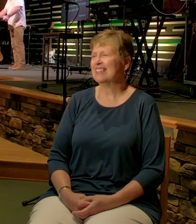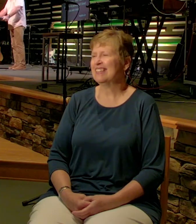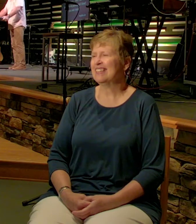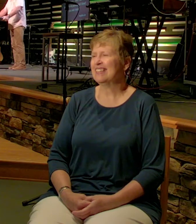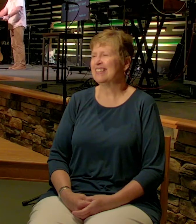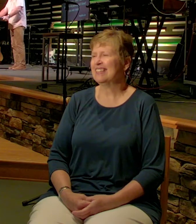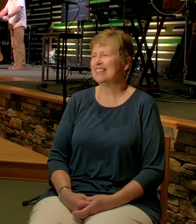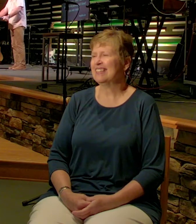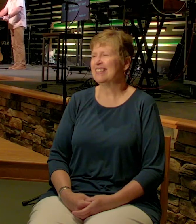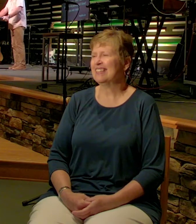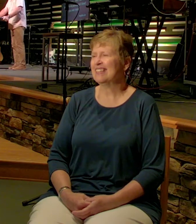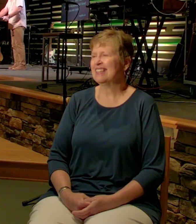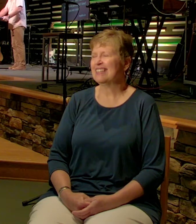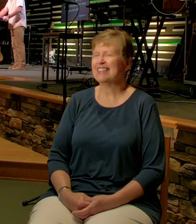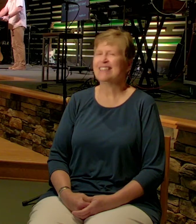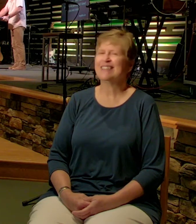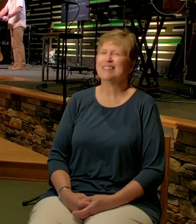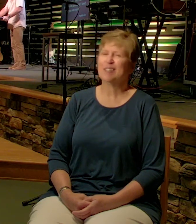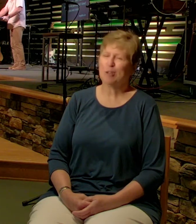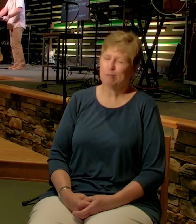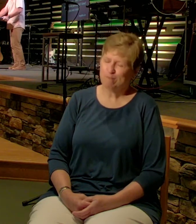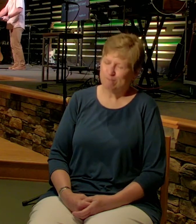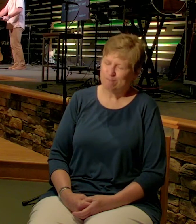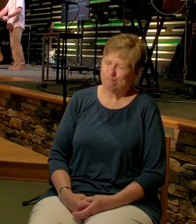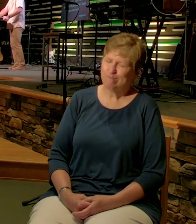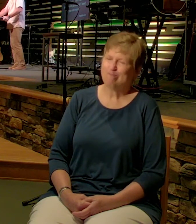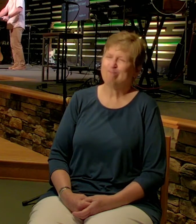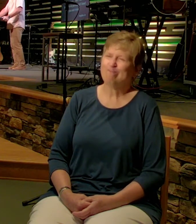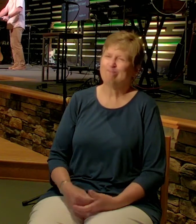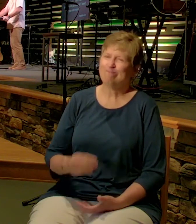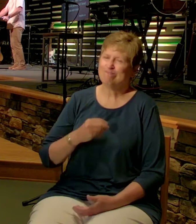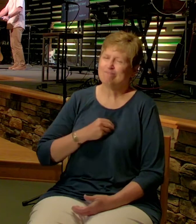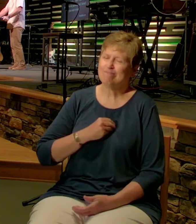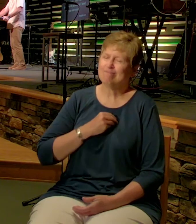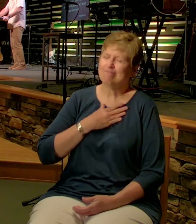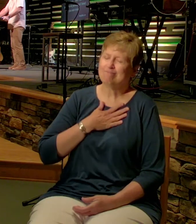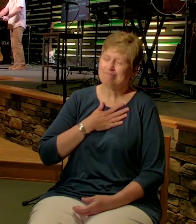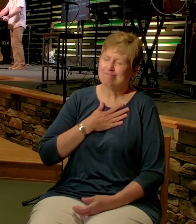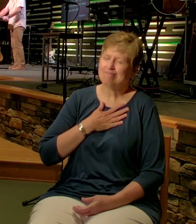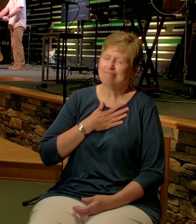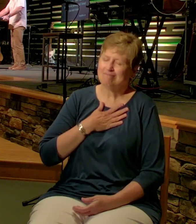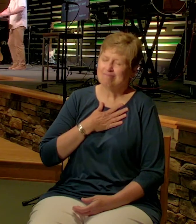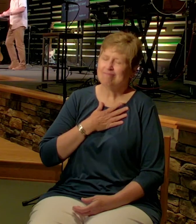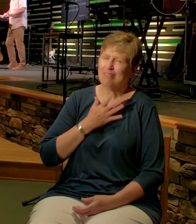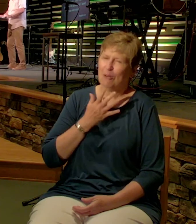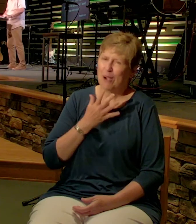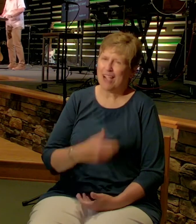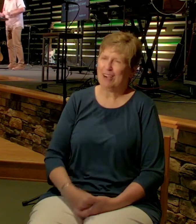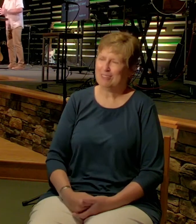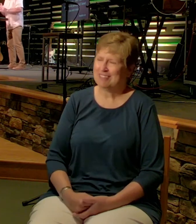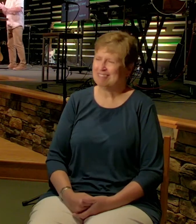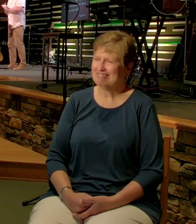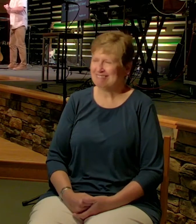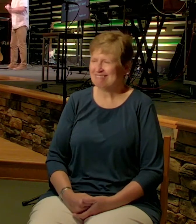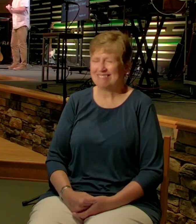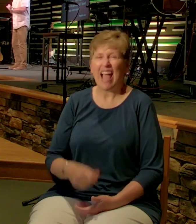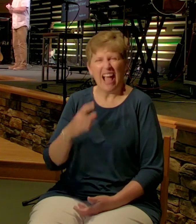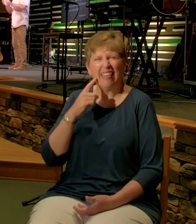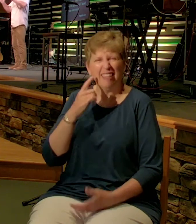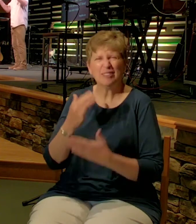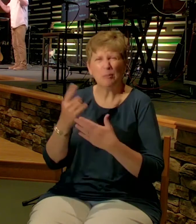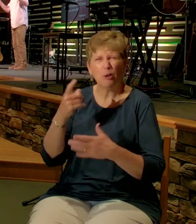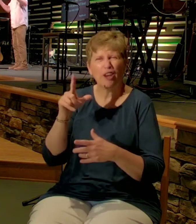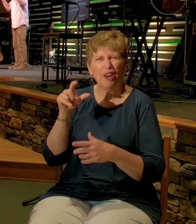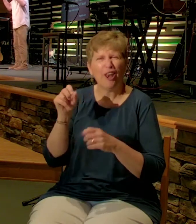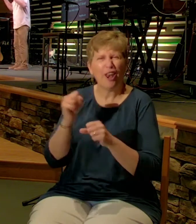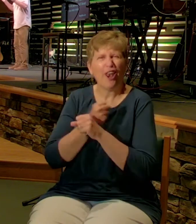not perfect, and I loved you even more." I think she was lying. Okay. Anyway,